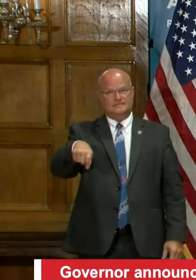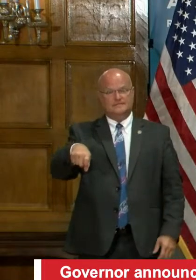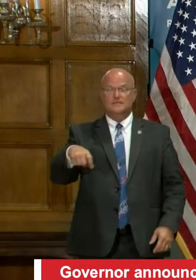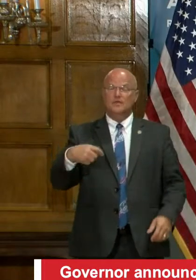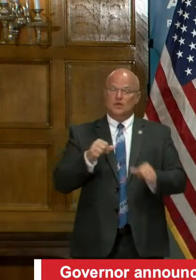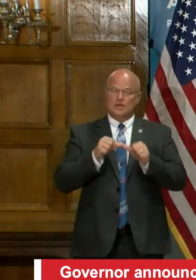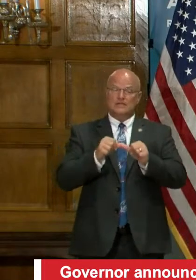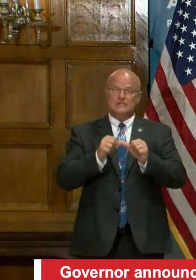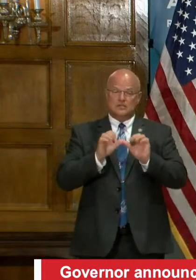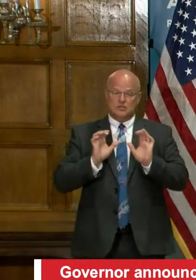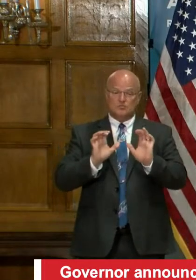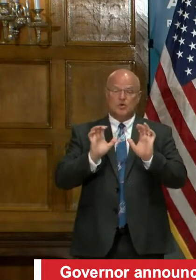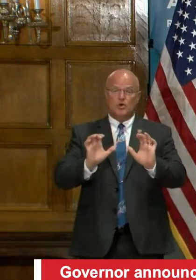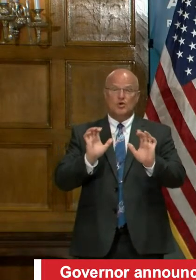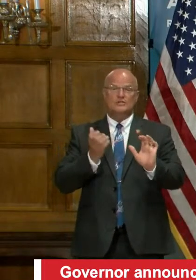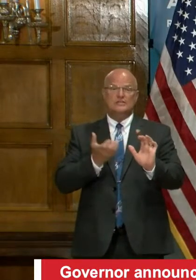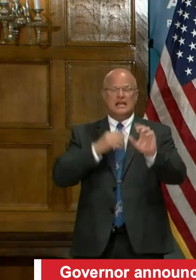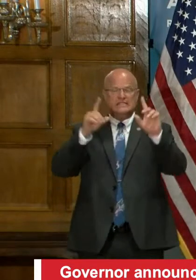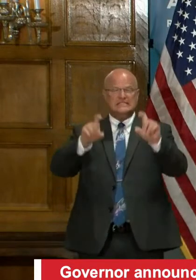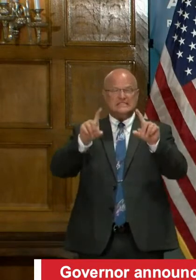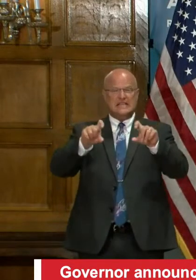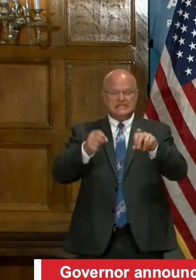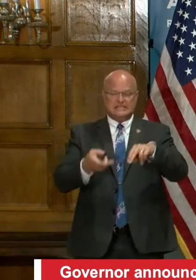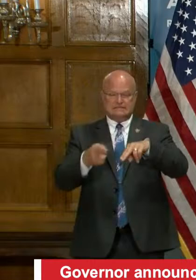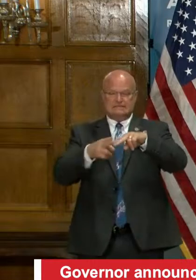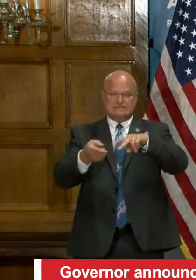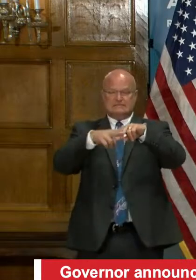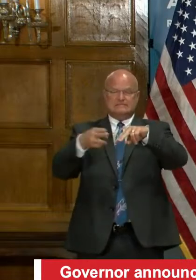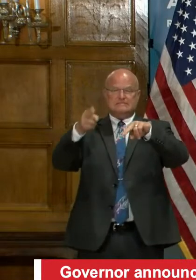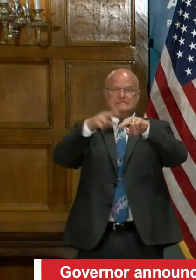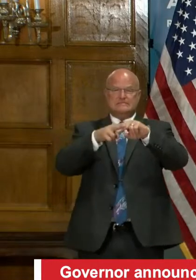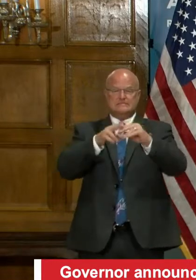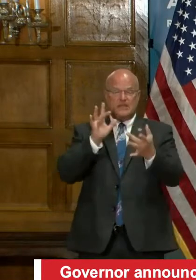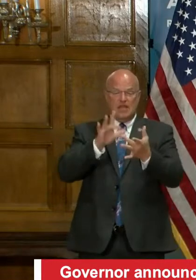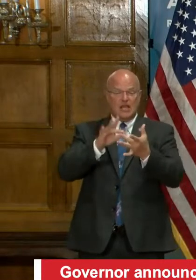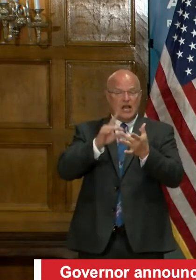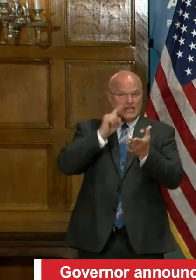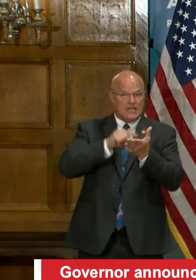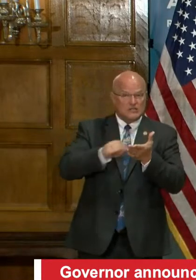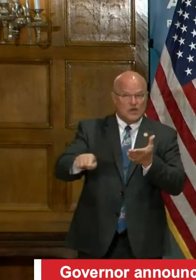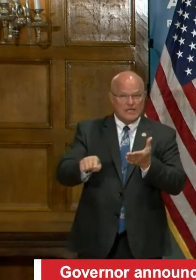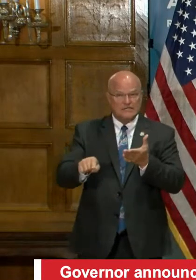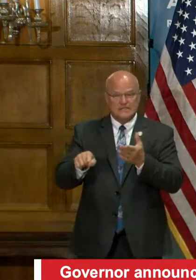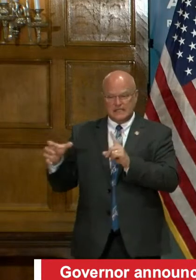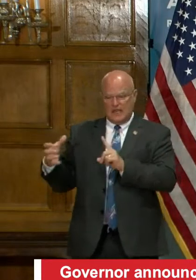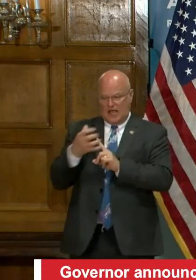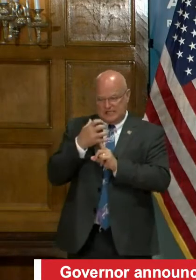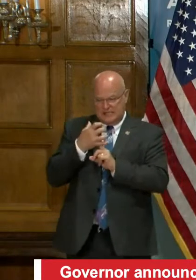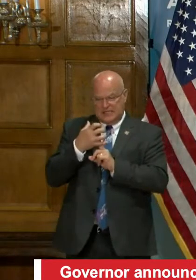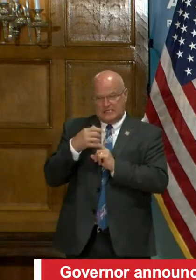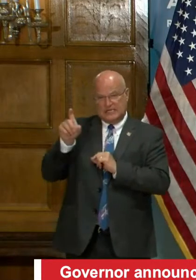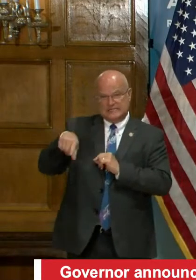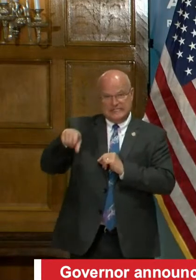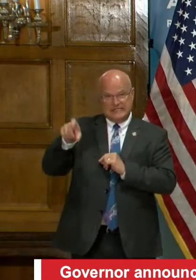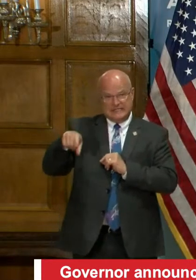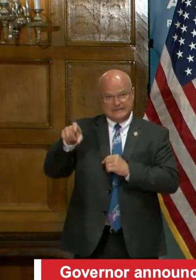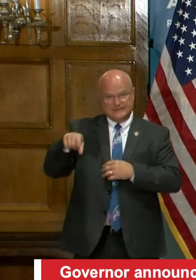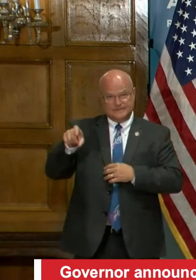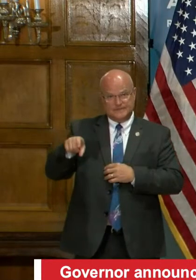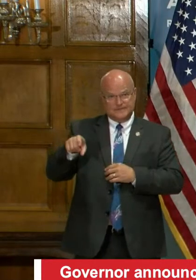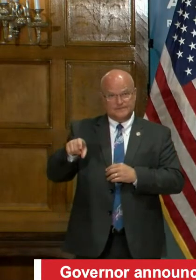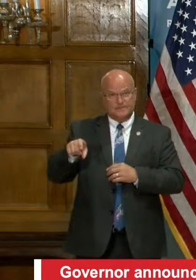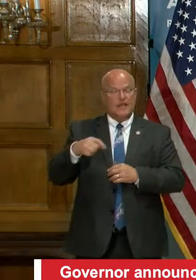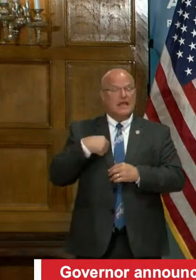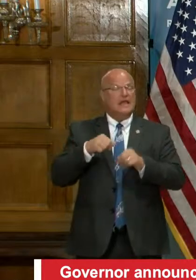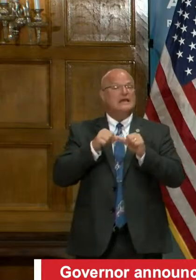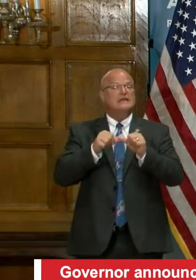We continue to push our expansive testing, our contact tracing, and isolation as needed. We